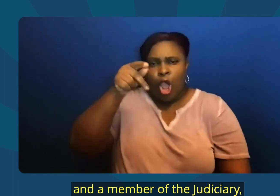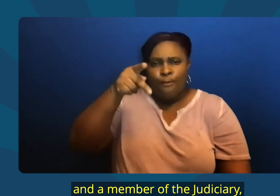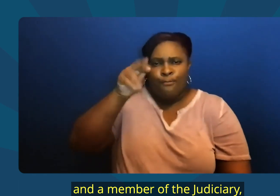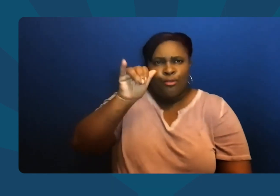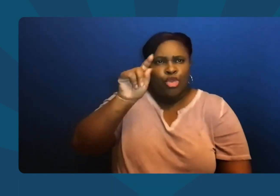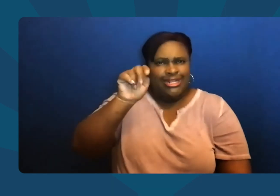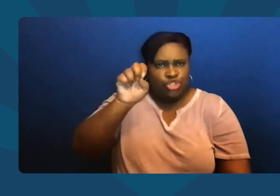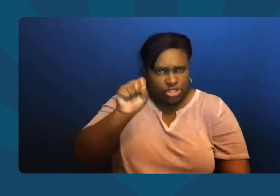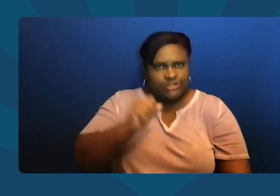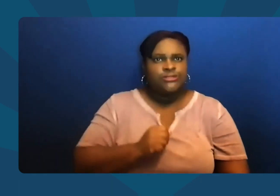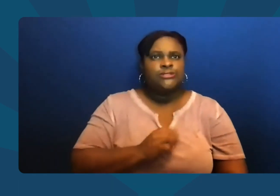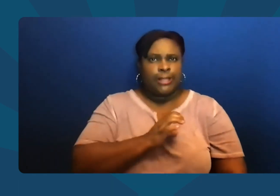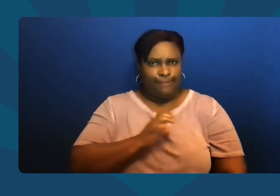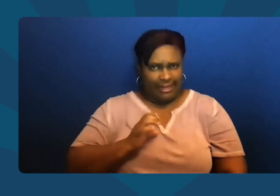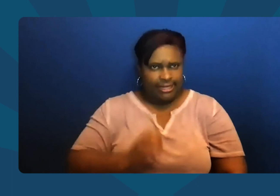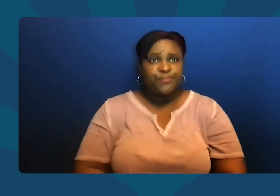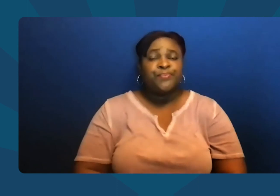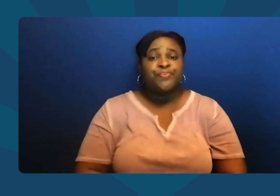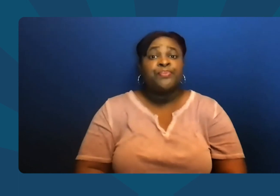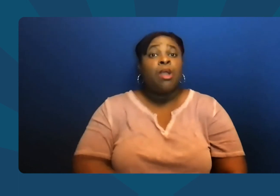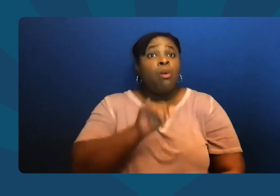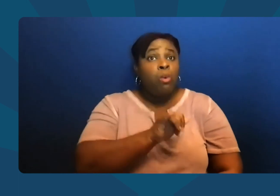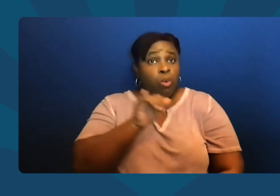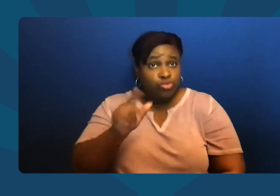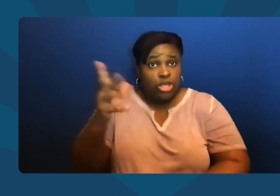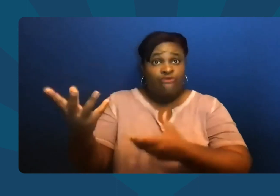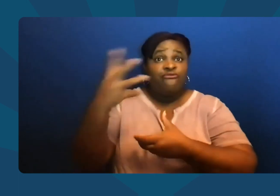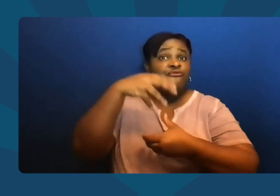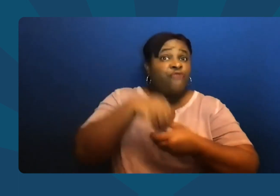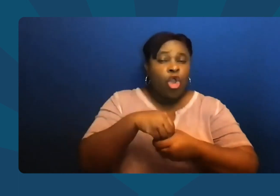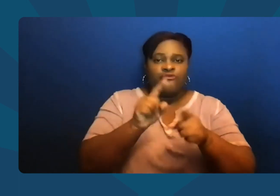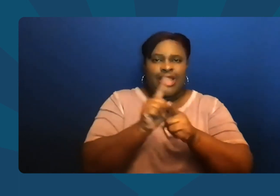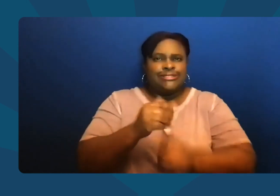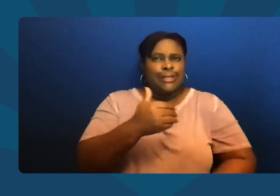Commerce, and Appropriations Committees.